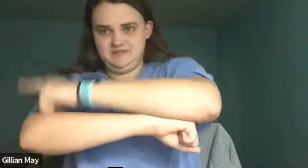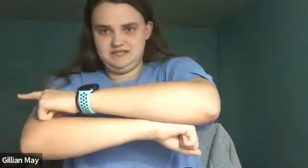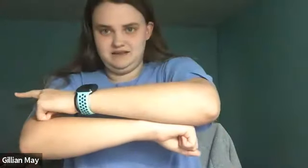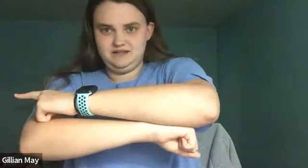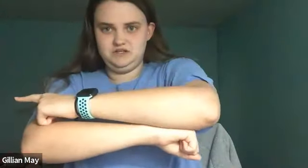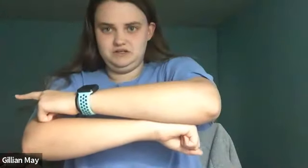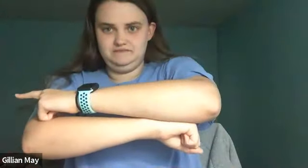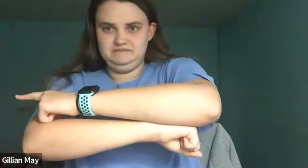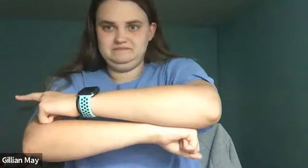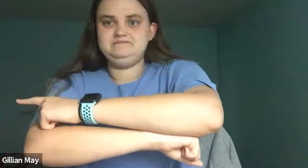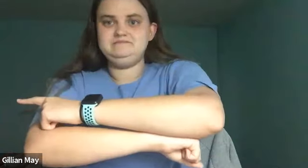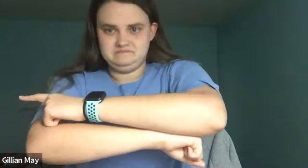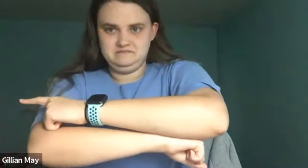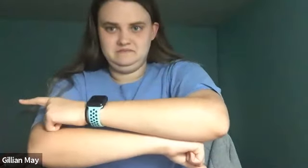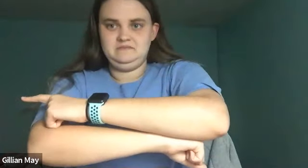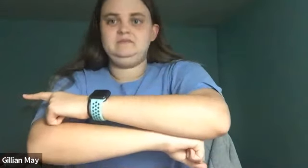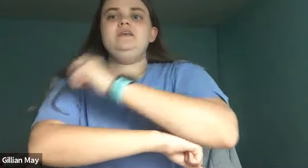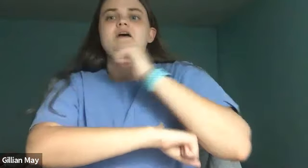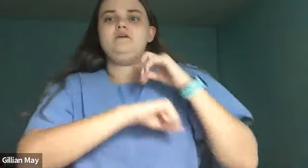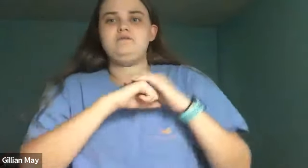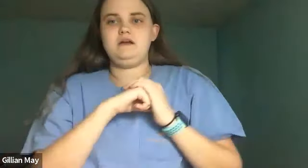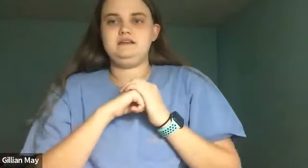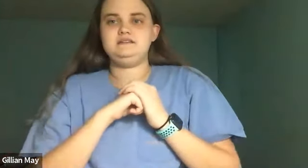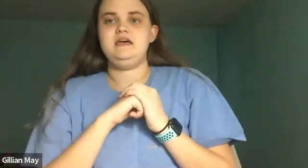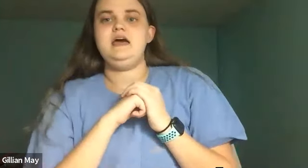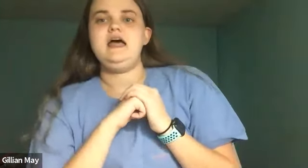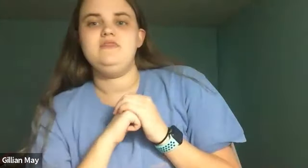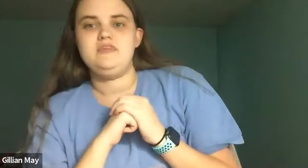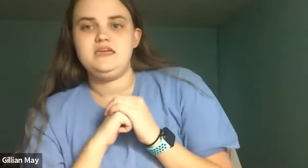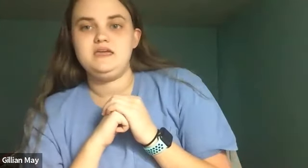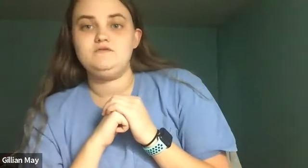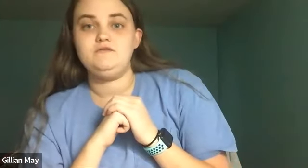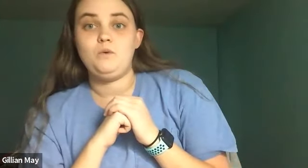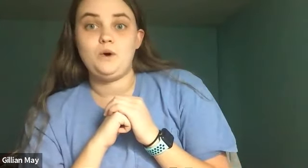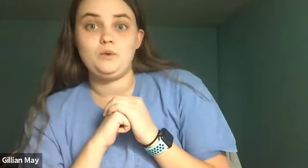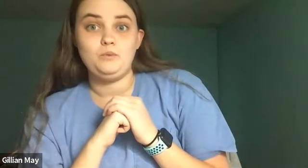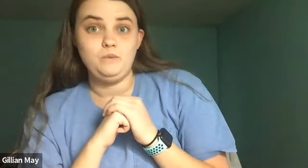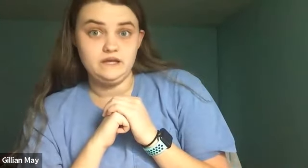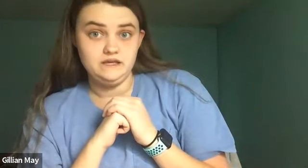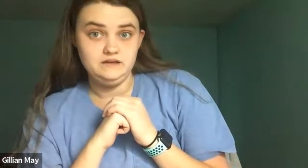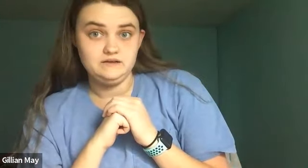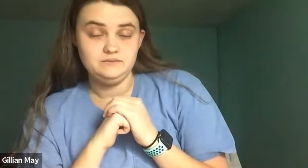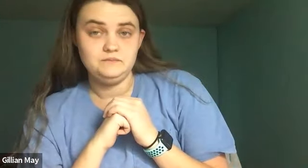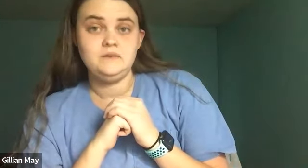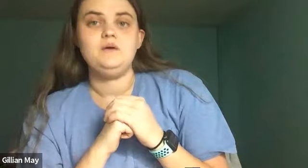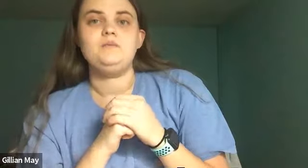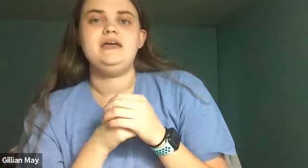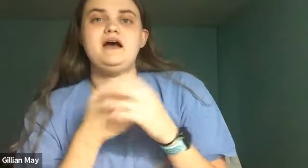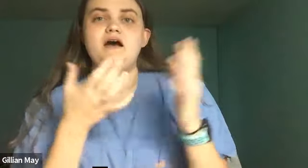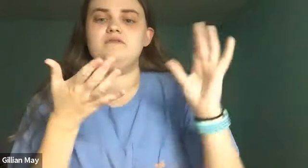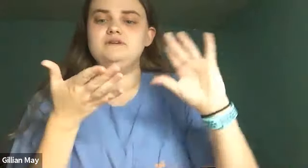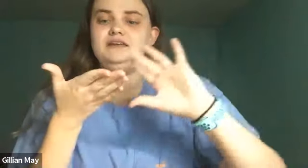day. Good. All right. And then for week, we have,